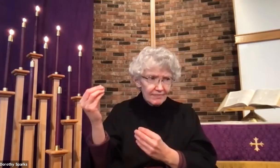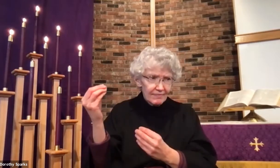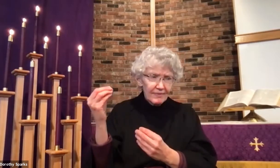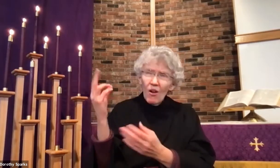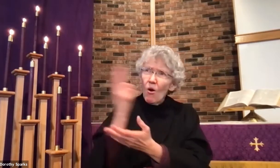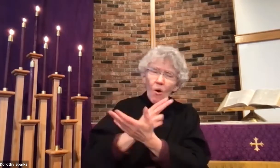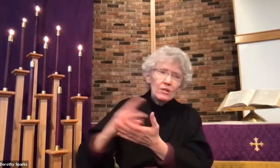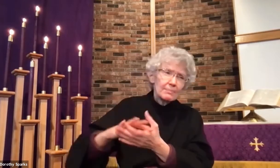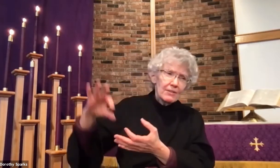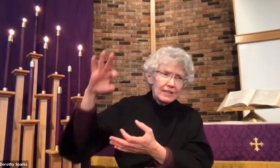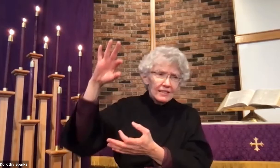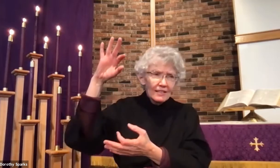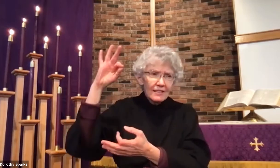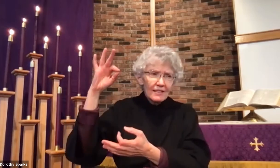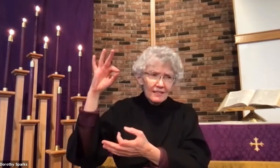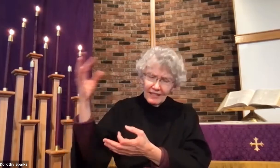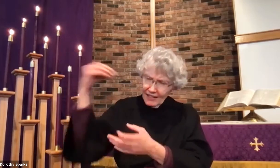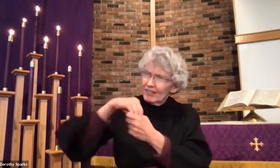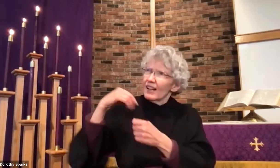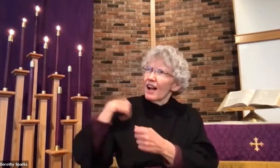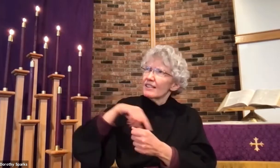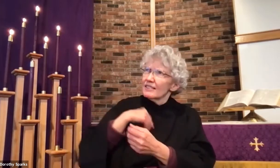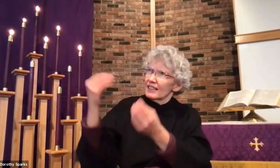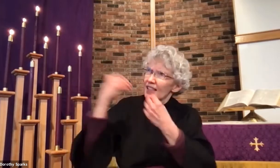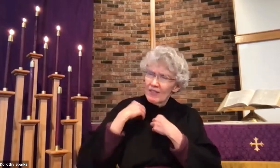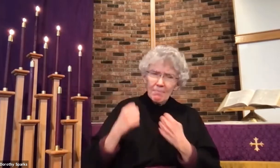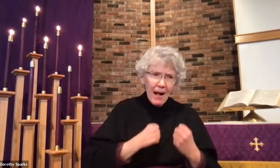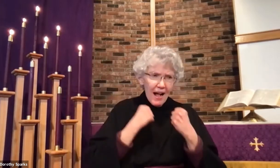we now leave to go out into the world.